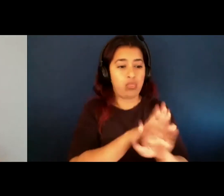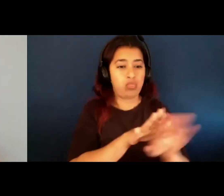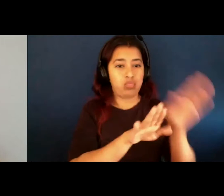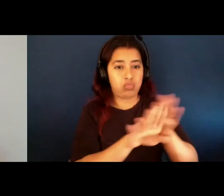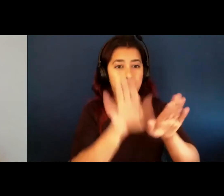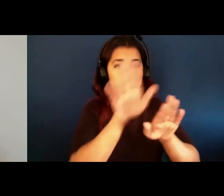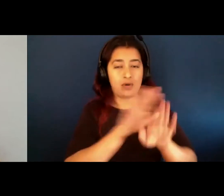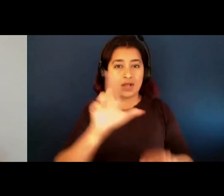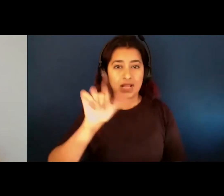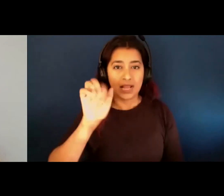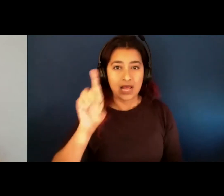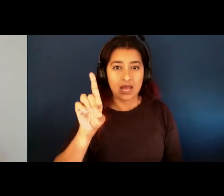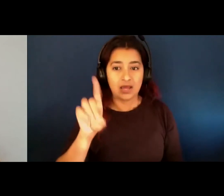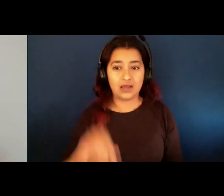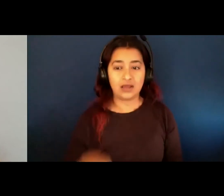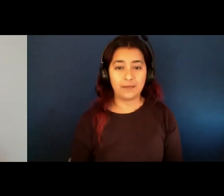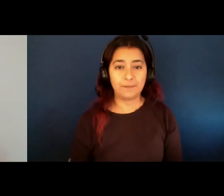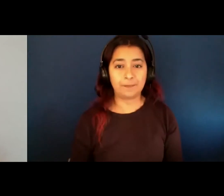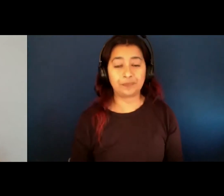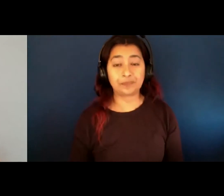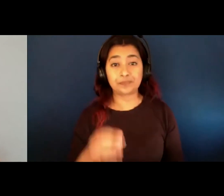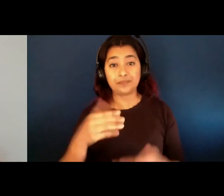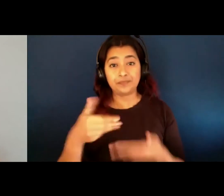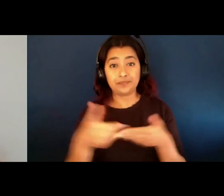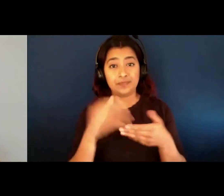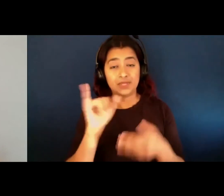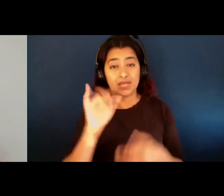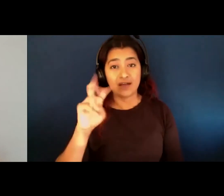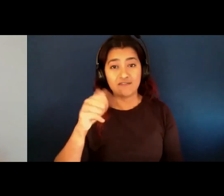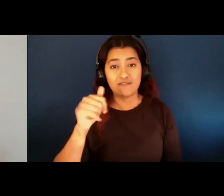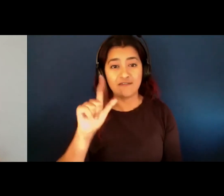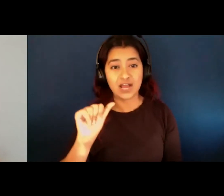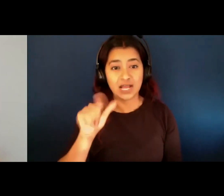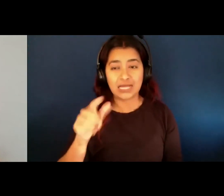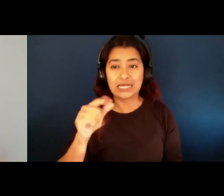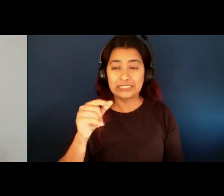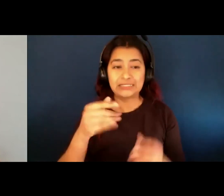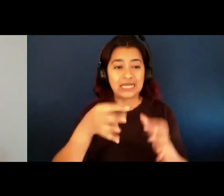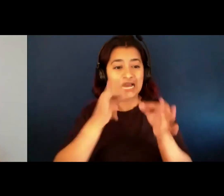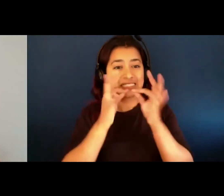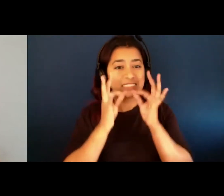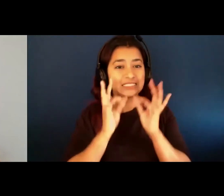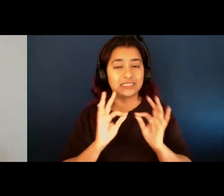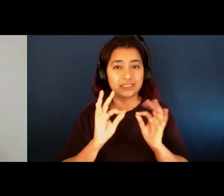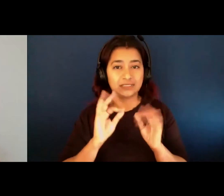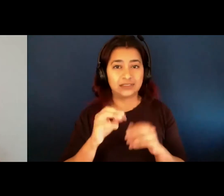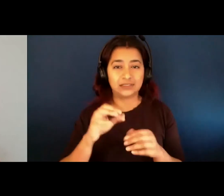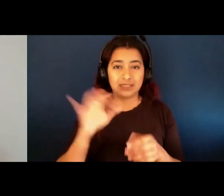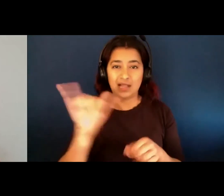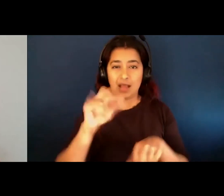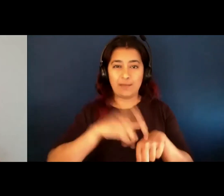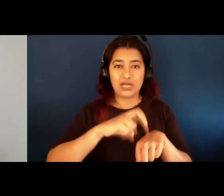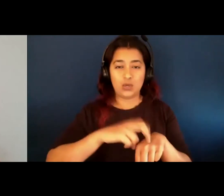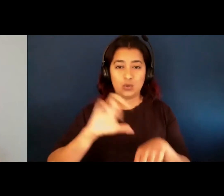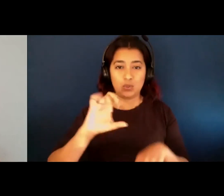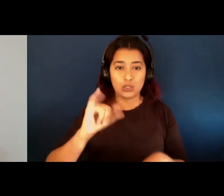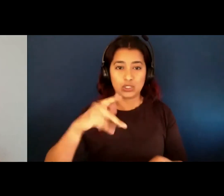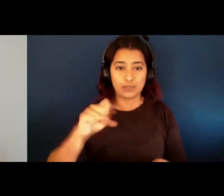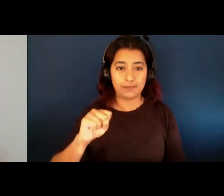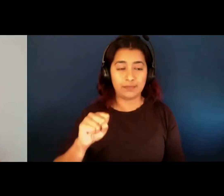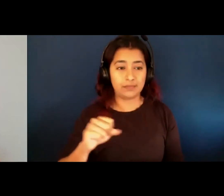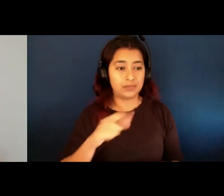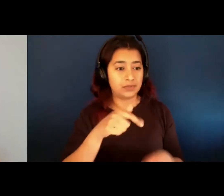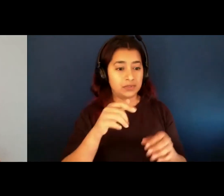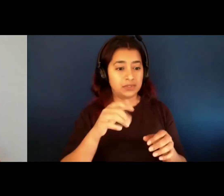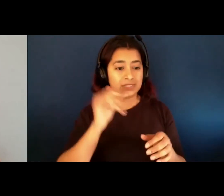than substrate, and infants like Vega ate paint chips like potato chips. Hell, Vega with her long nails would still